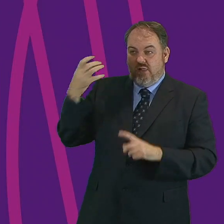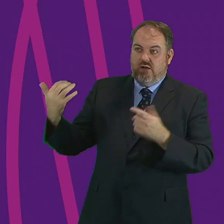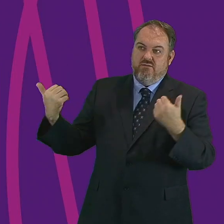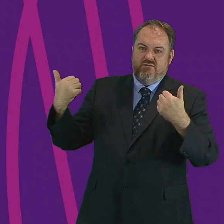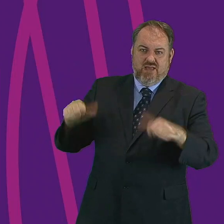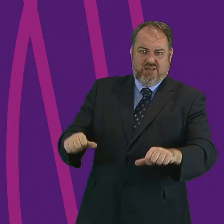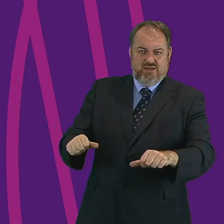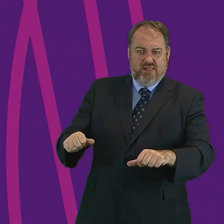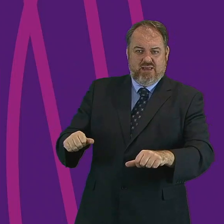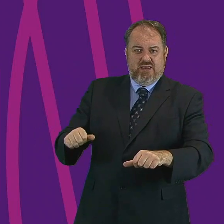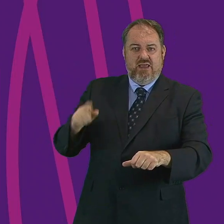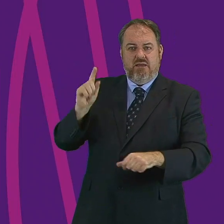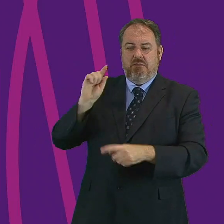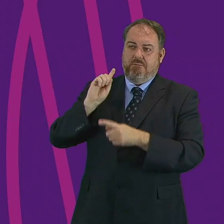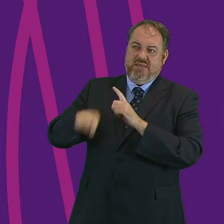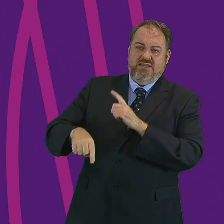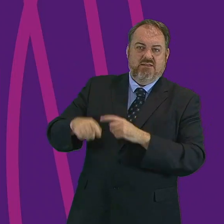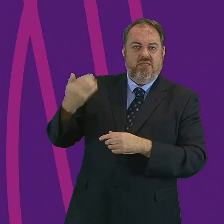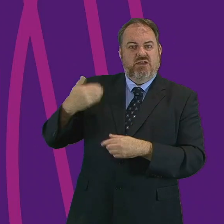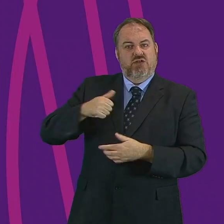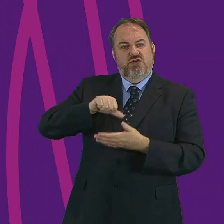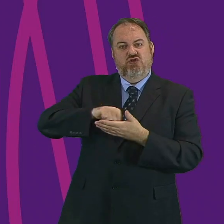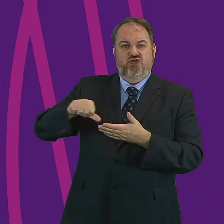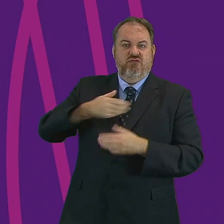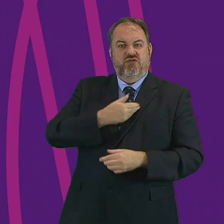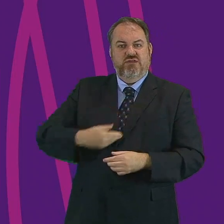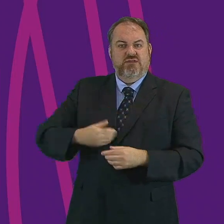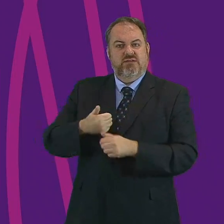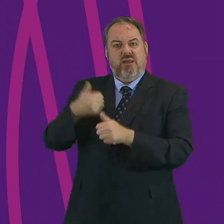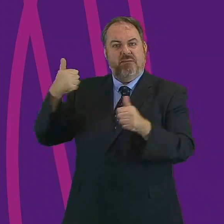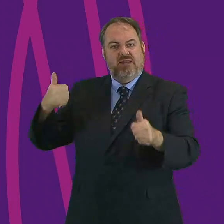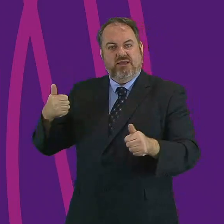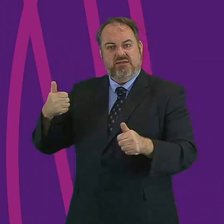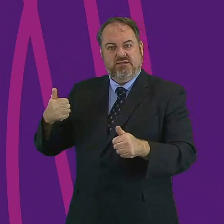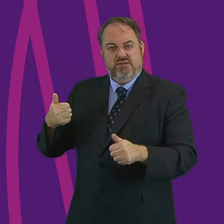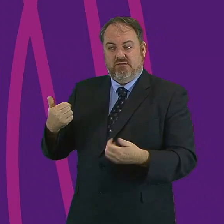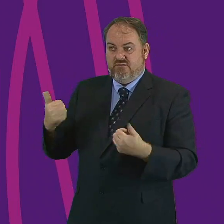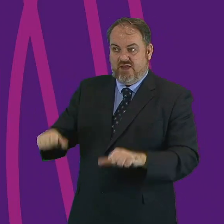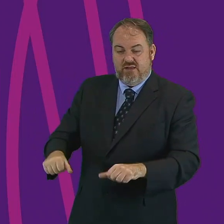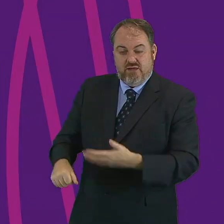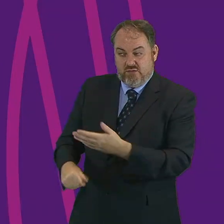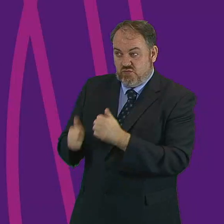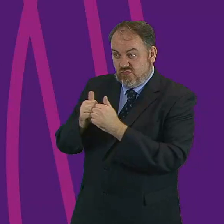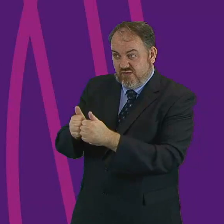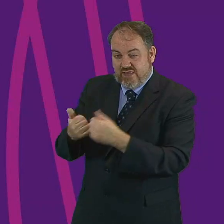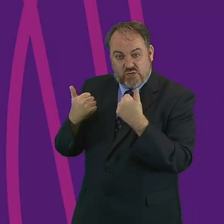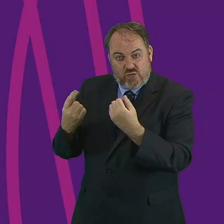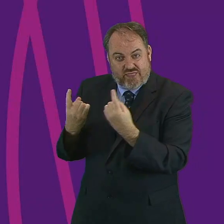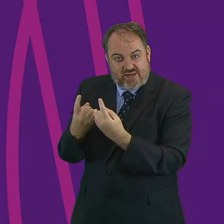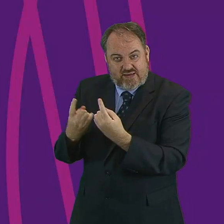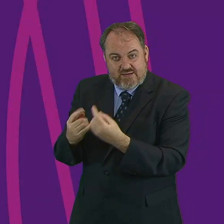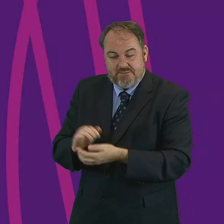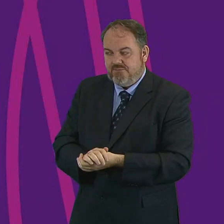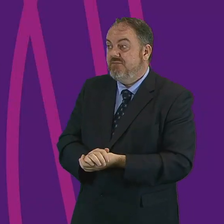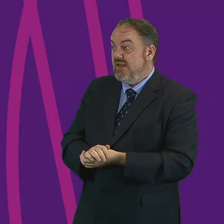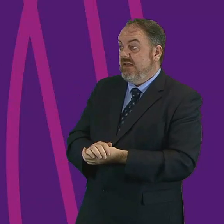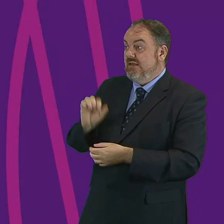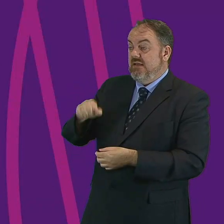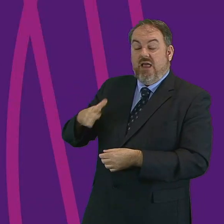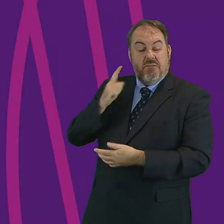in my view now, to protect the Scottish Parliament is for it to become a normal independent Parliament, which I think will happen sooner rather than